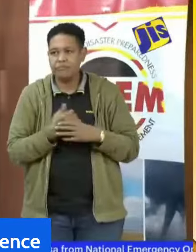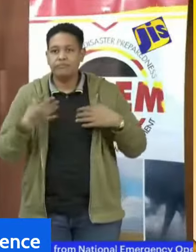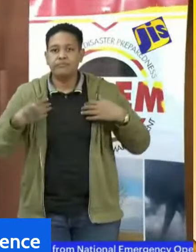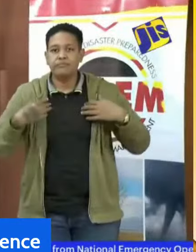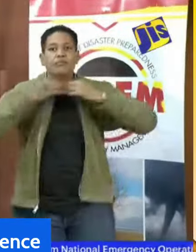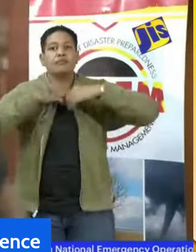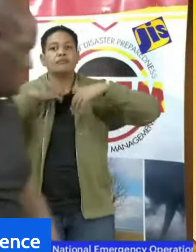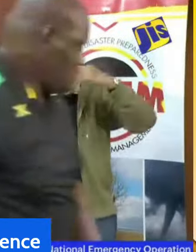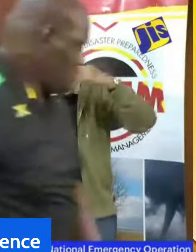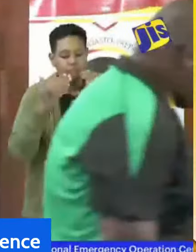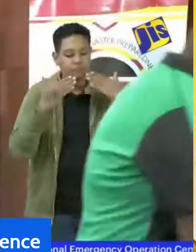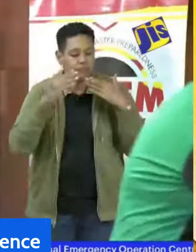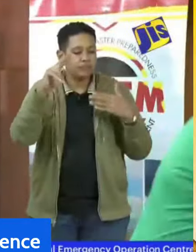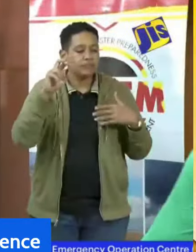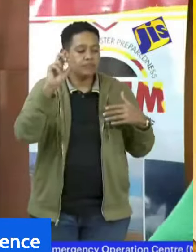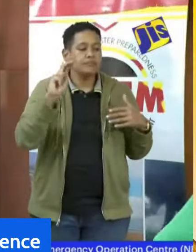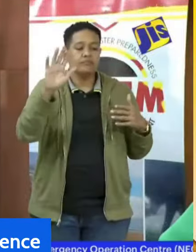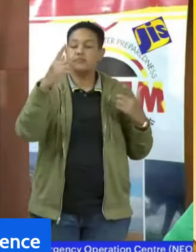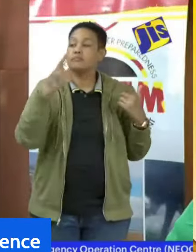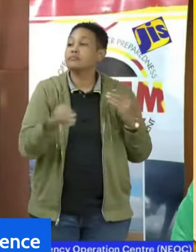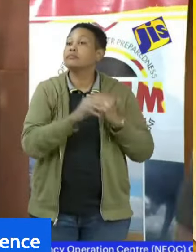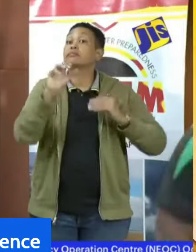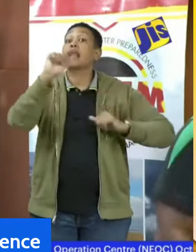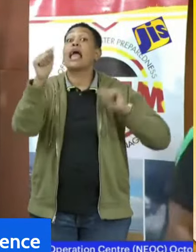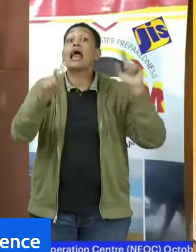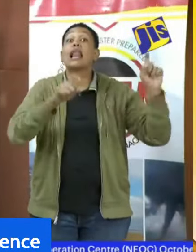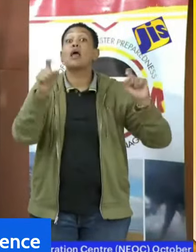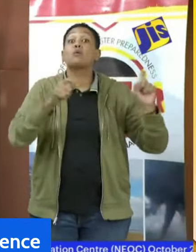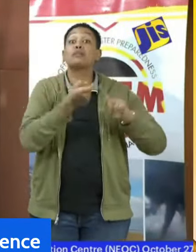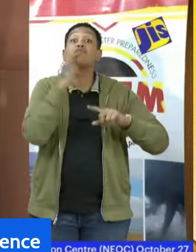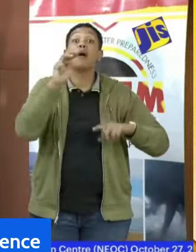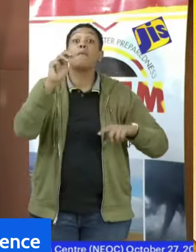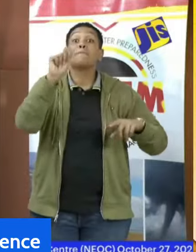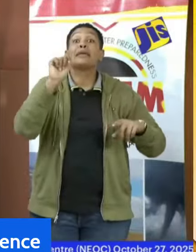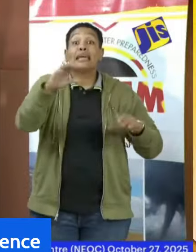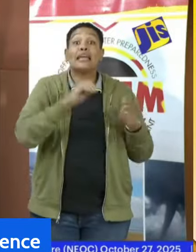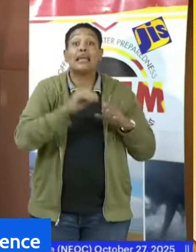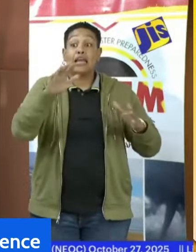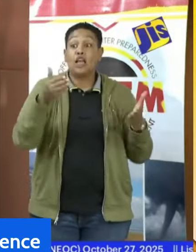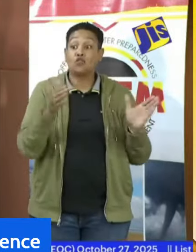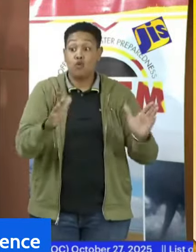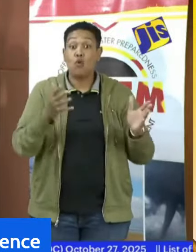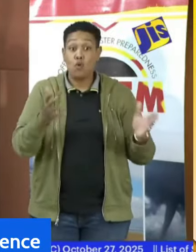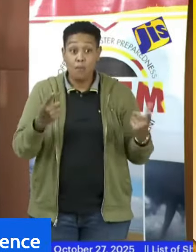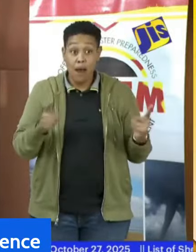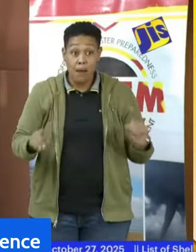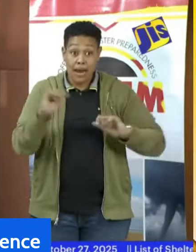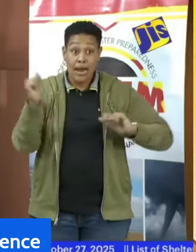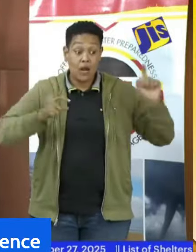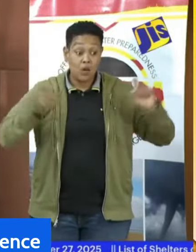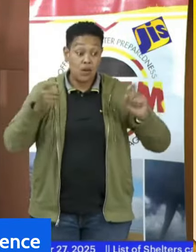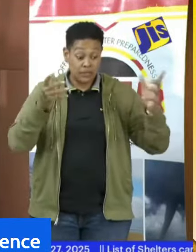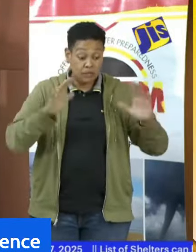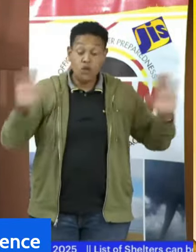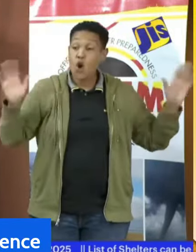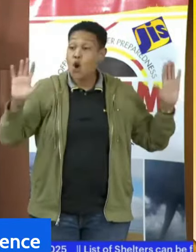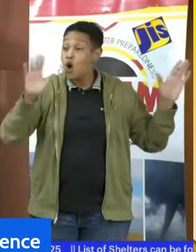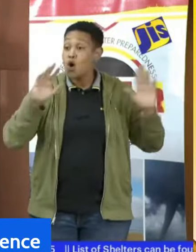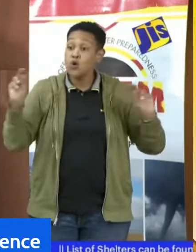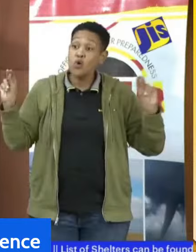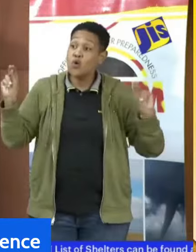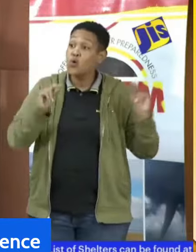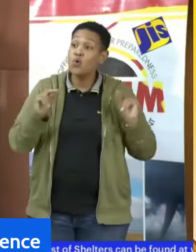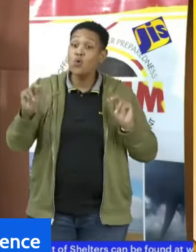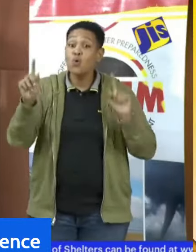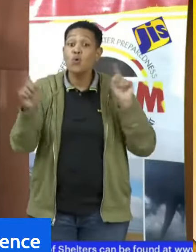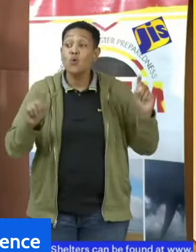Thank you so much, Evan. Any questions from media in the room? No questions.